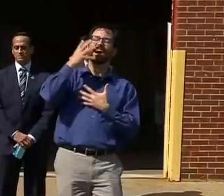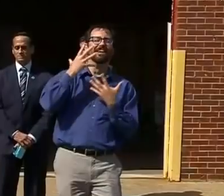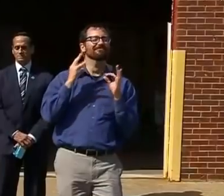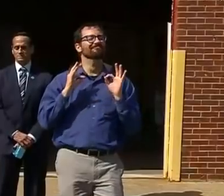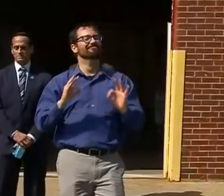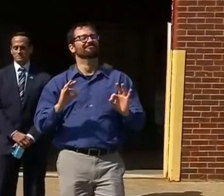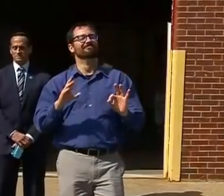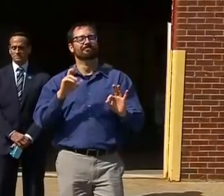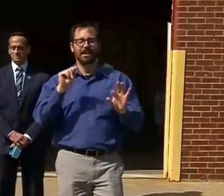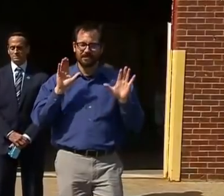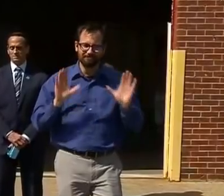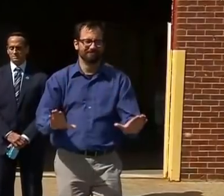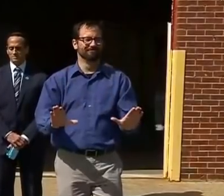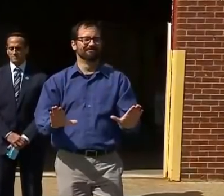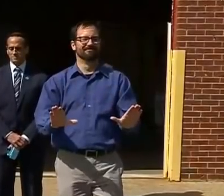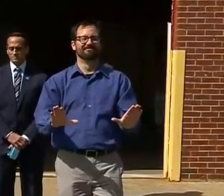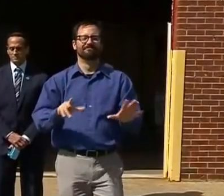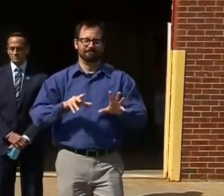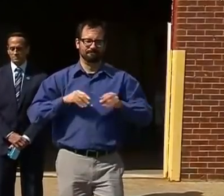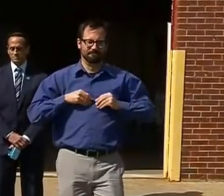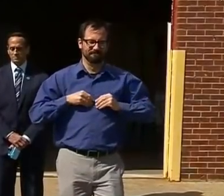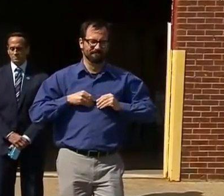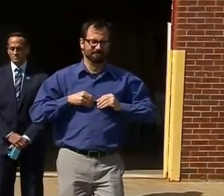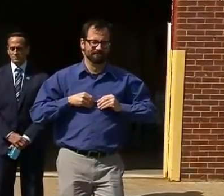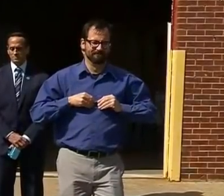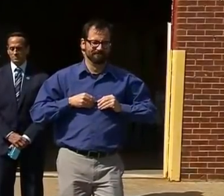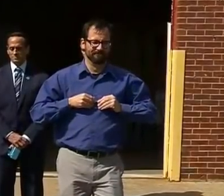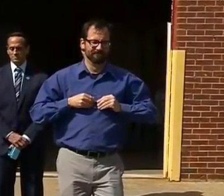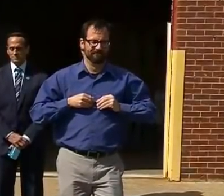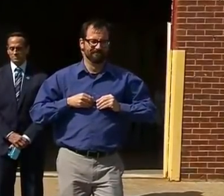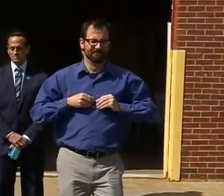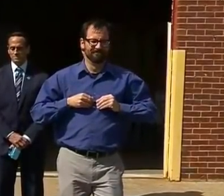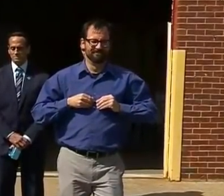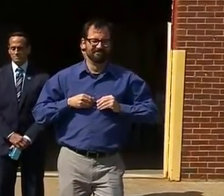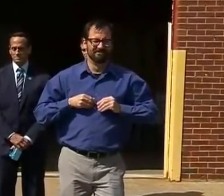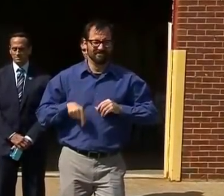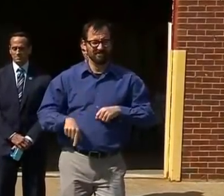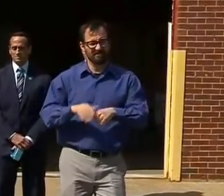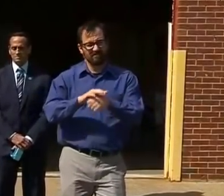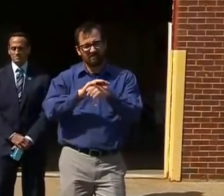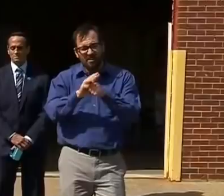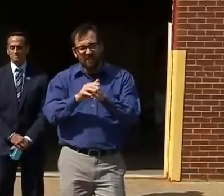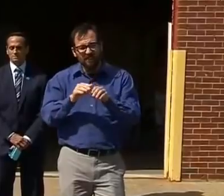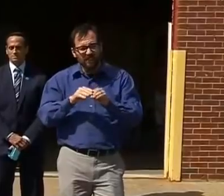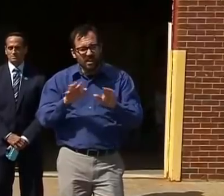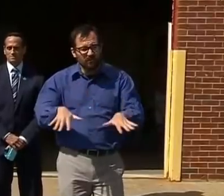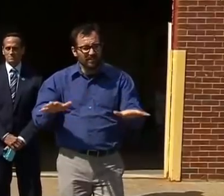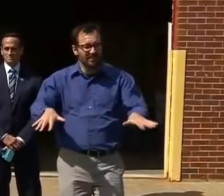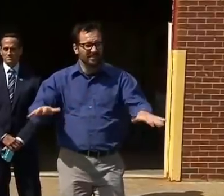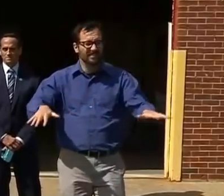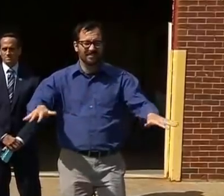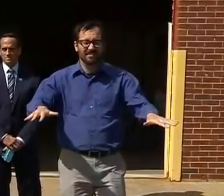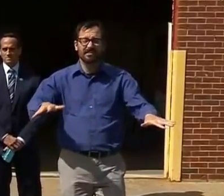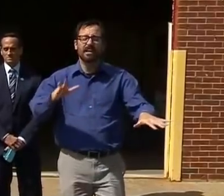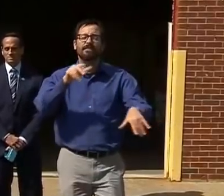that that this virus is insidious, in some cases is invisible,